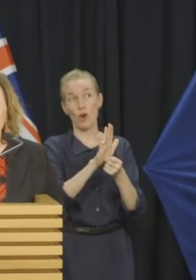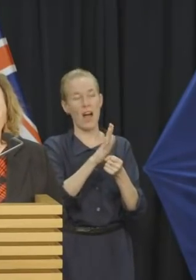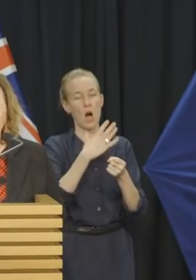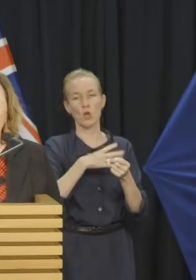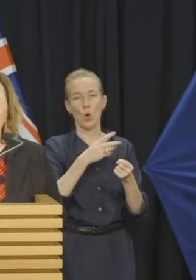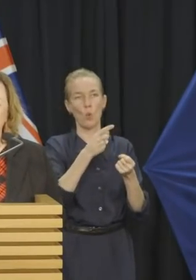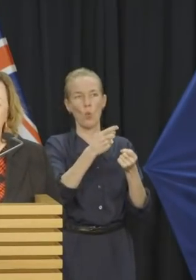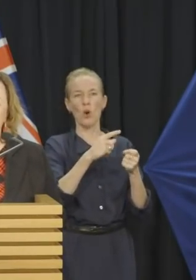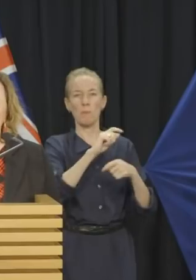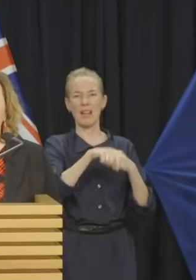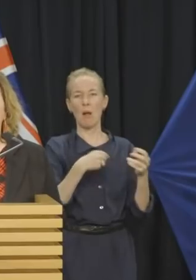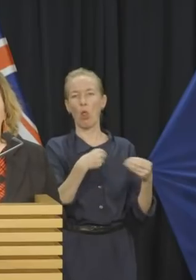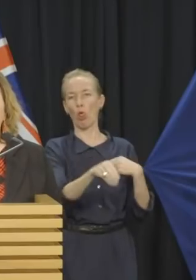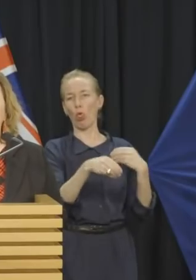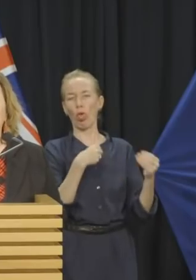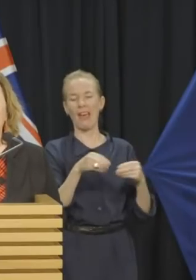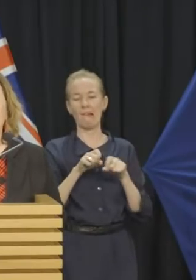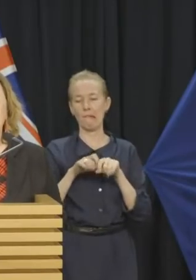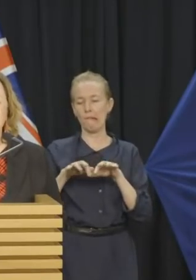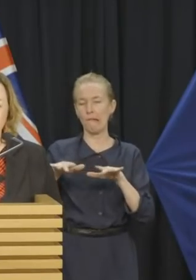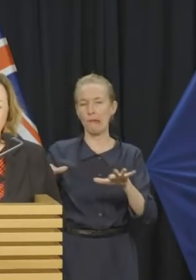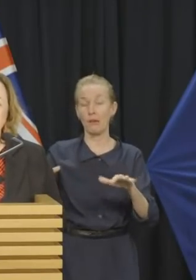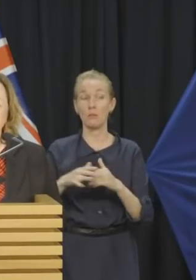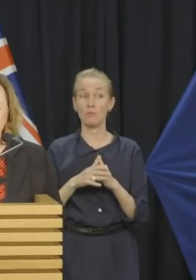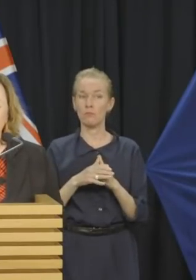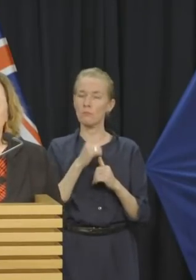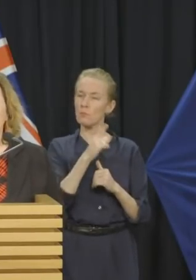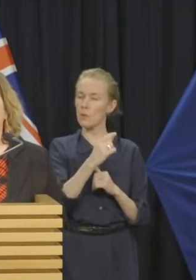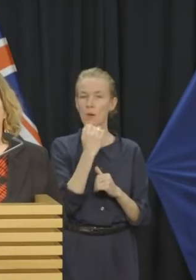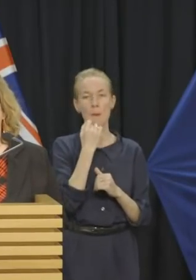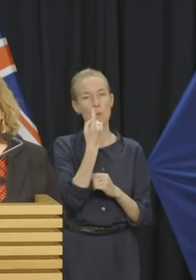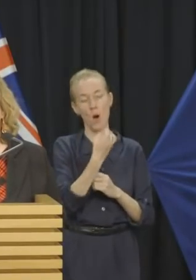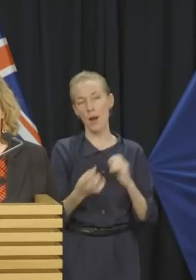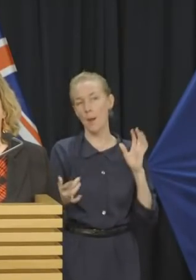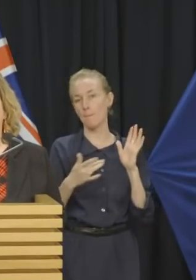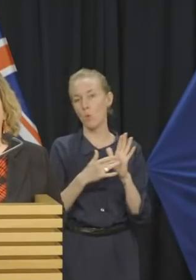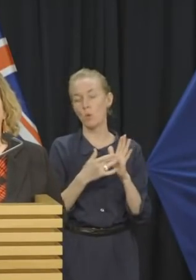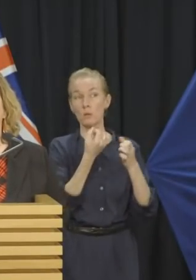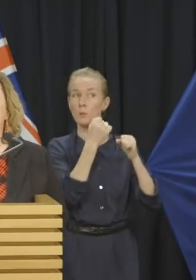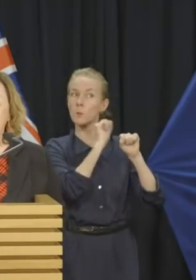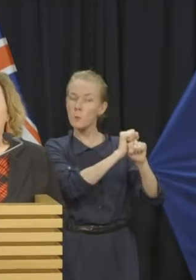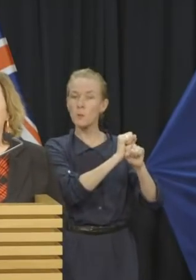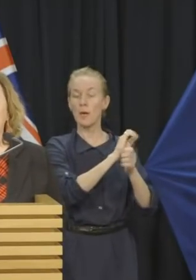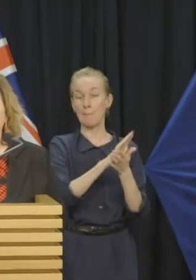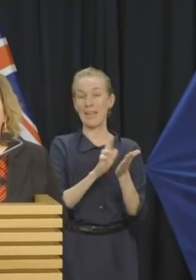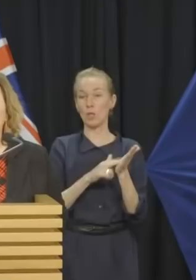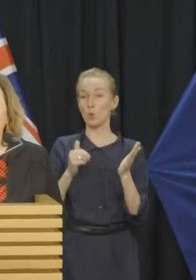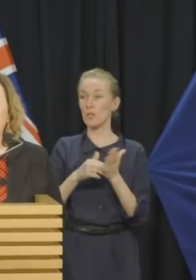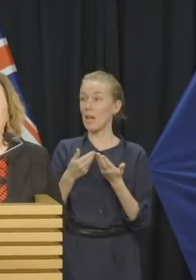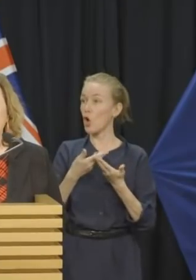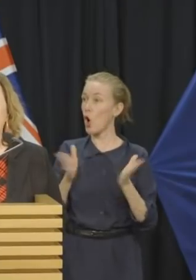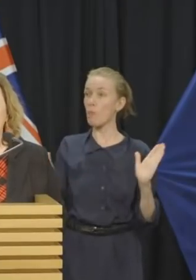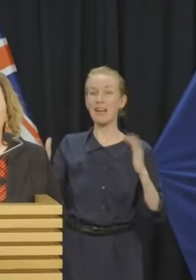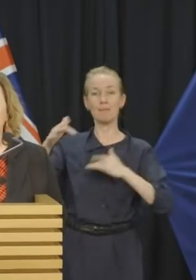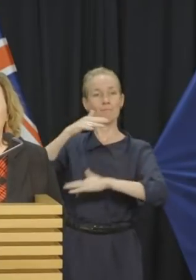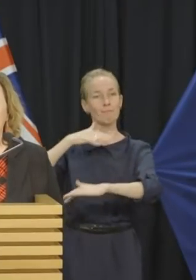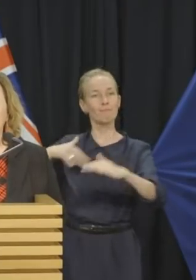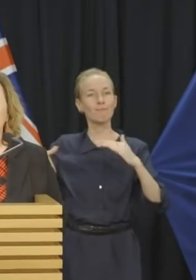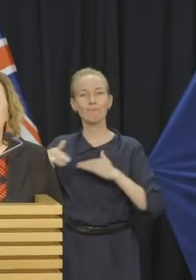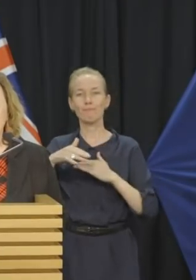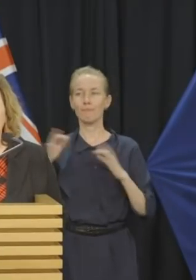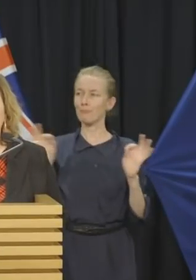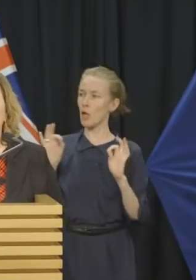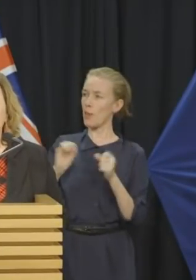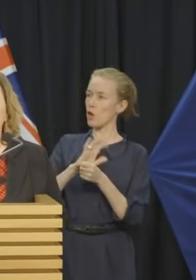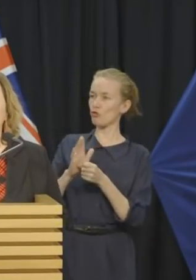critical facilities to ensuring that we continue to see New Zealand being kept COVID-free in our